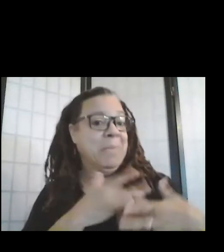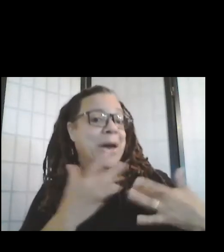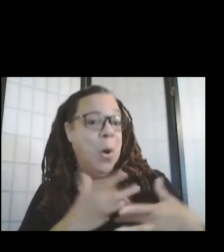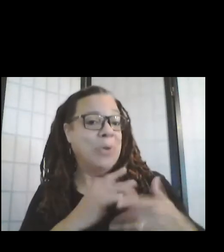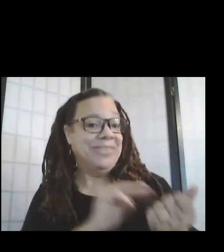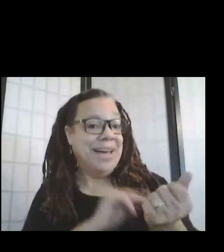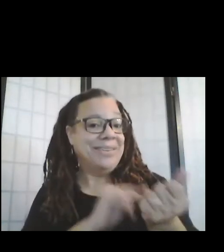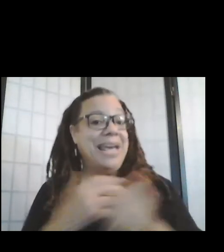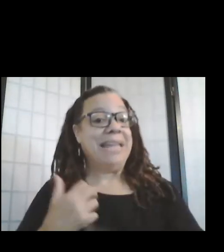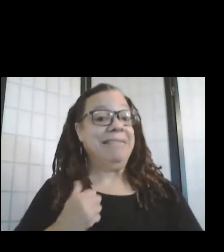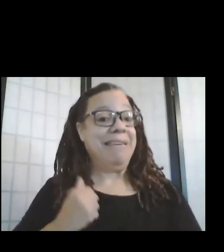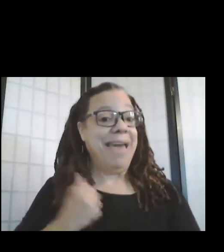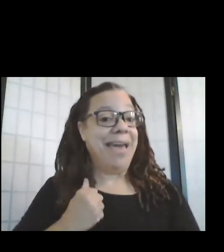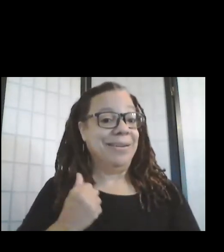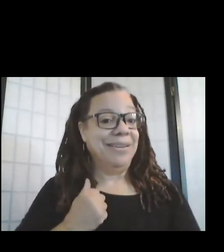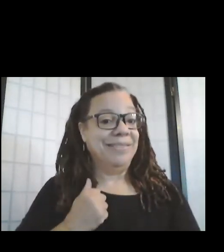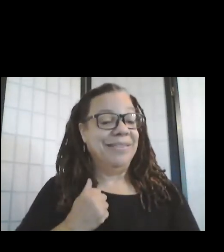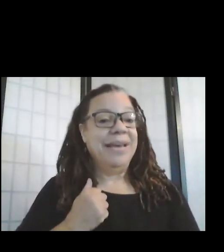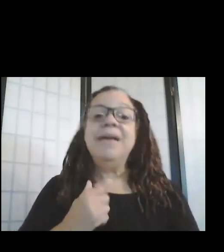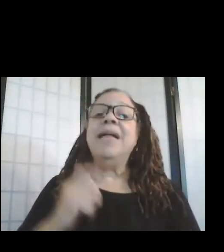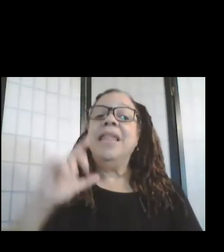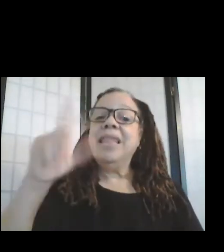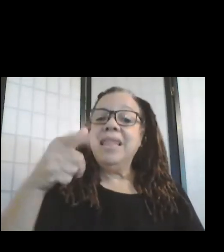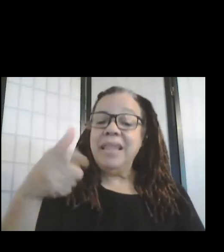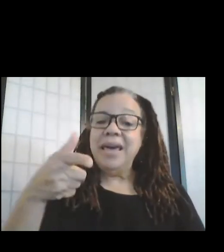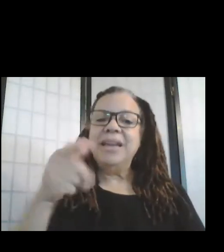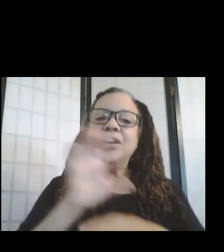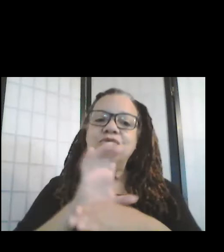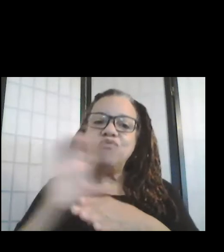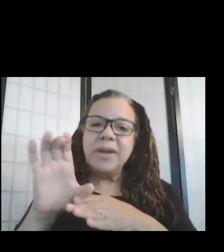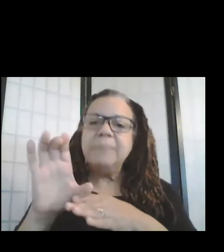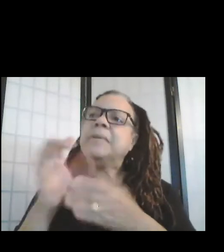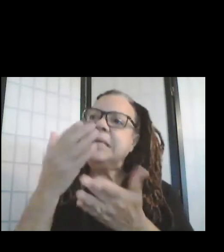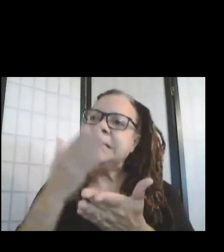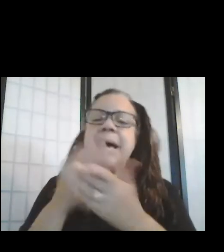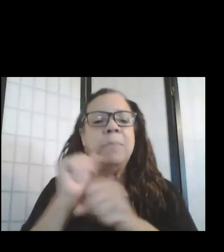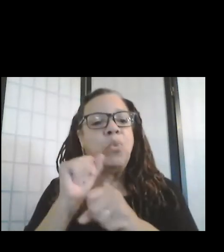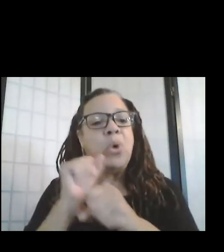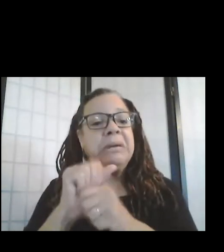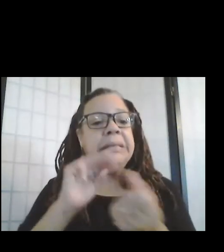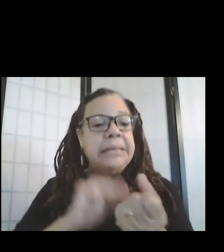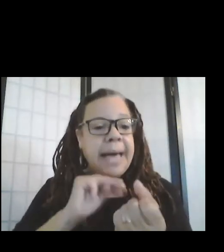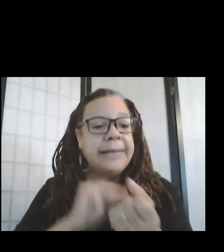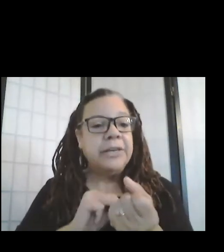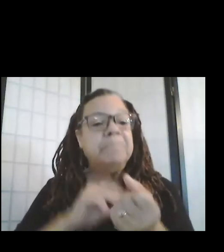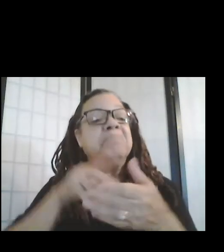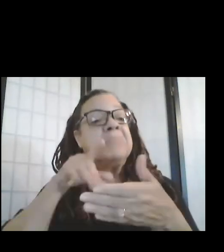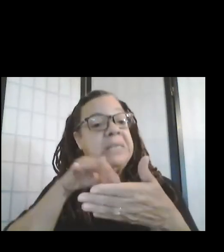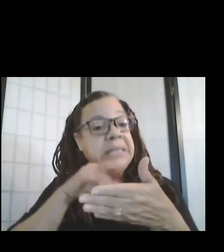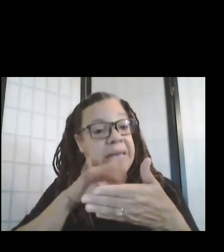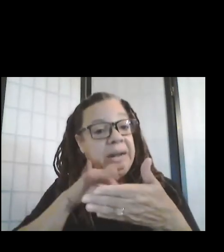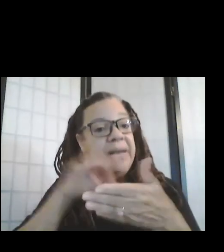in Canada. And then late in his career, he kind of turned away from that, studied